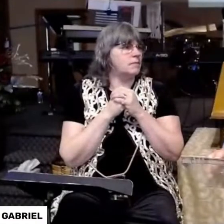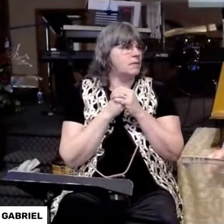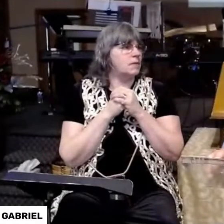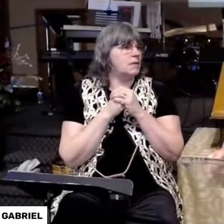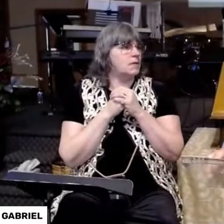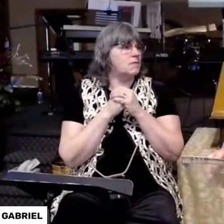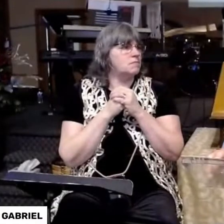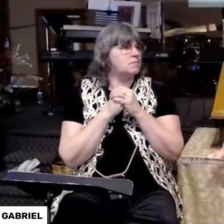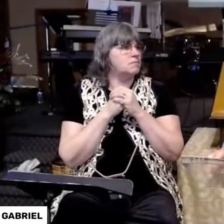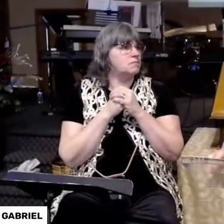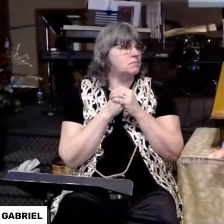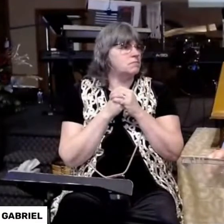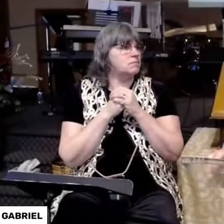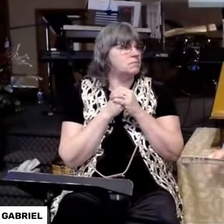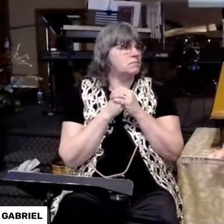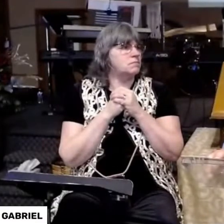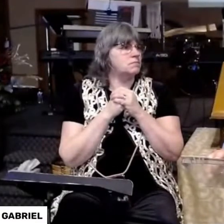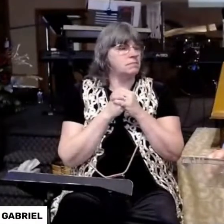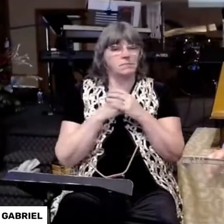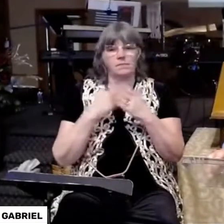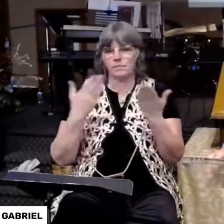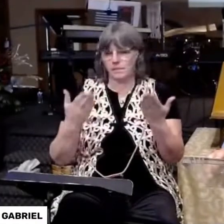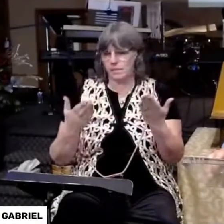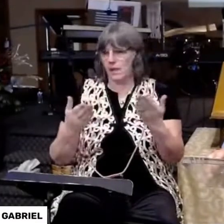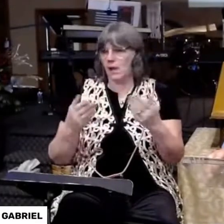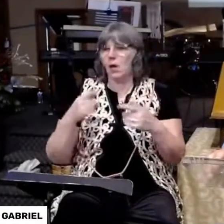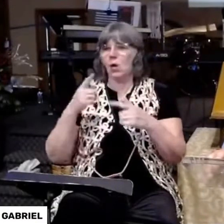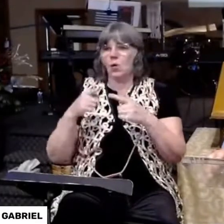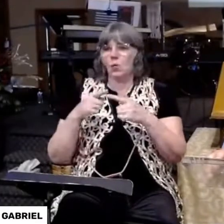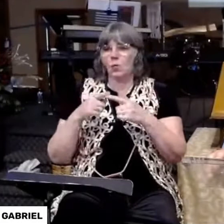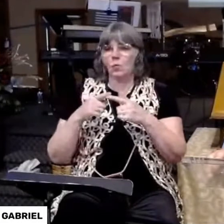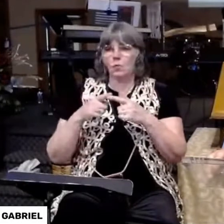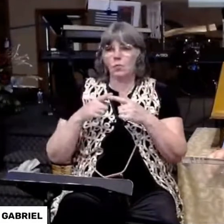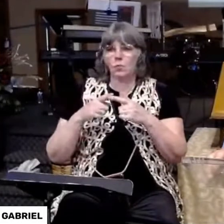says, "Remember the instruction of your mother."